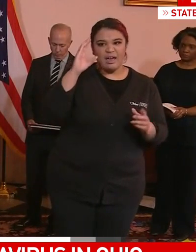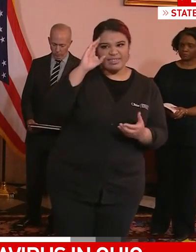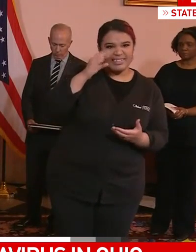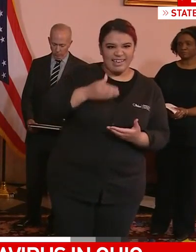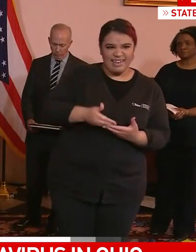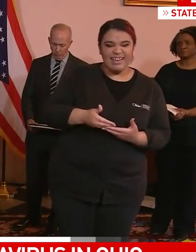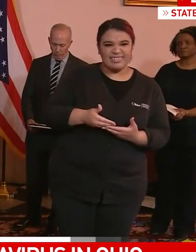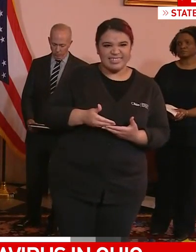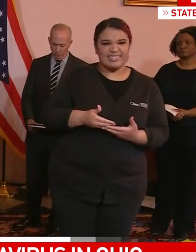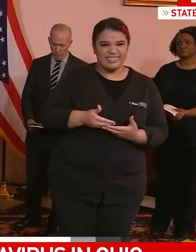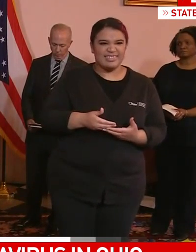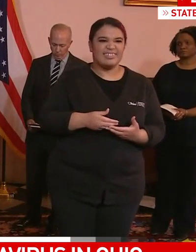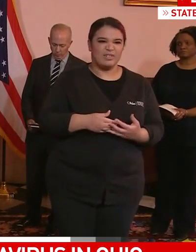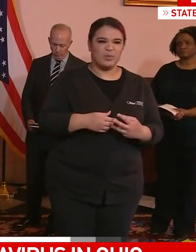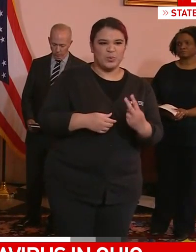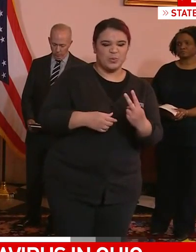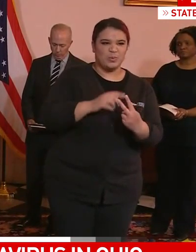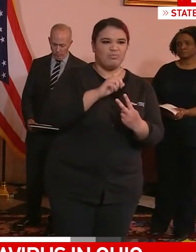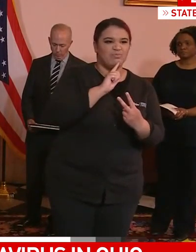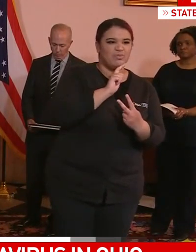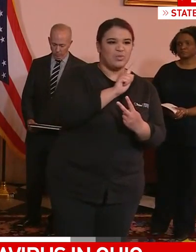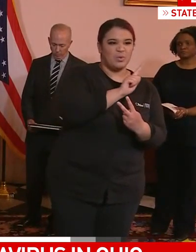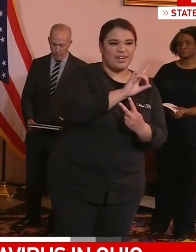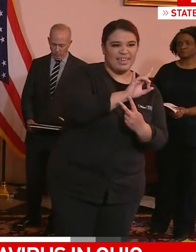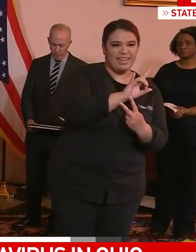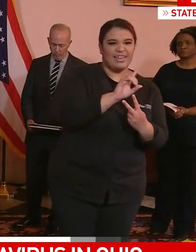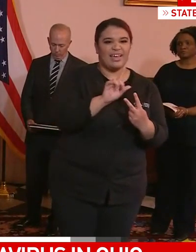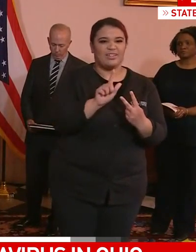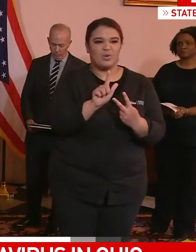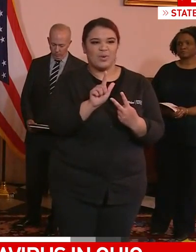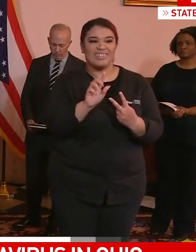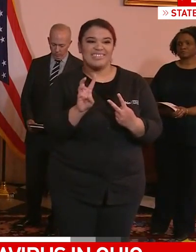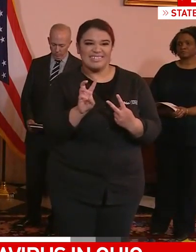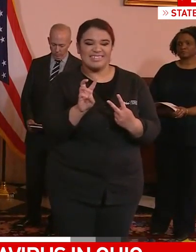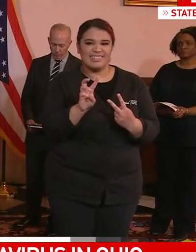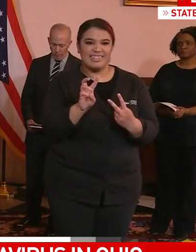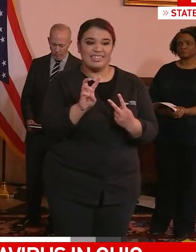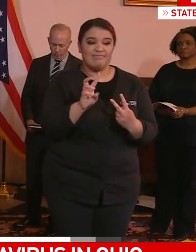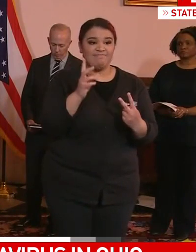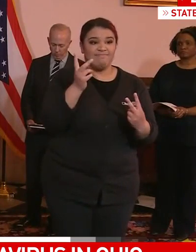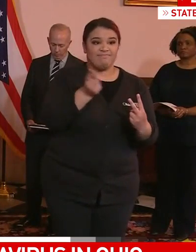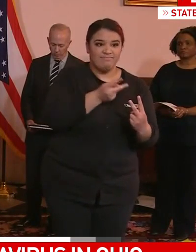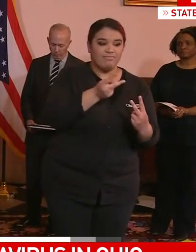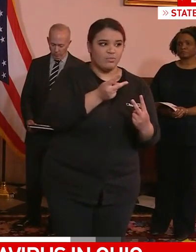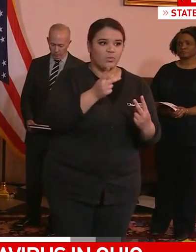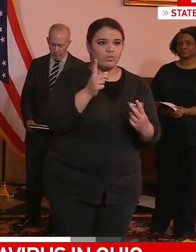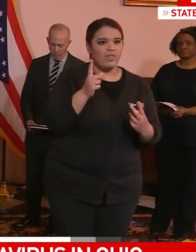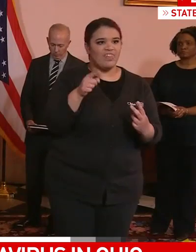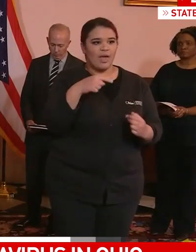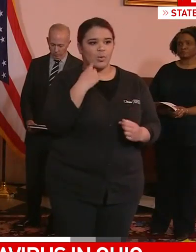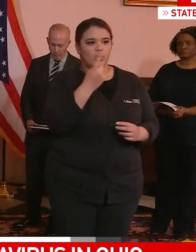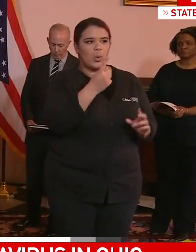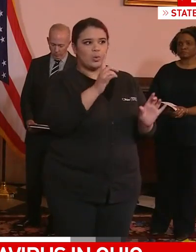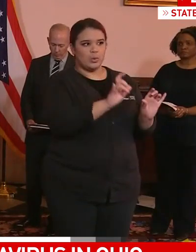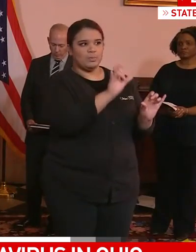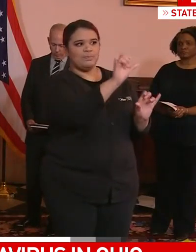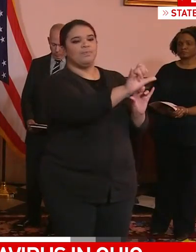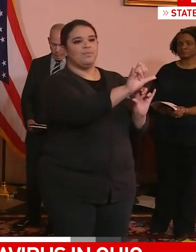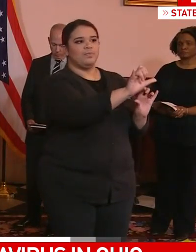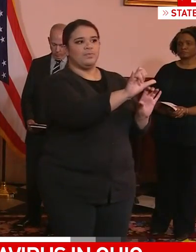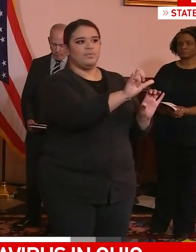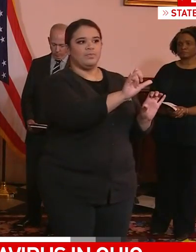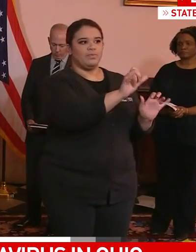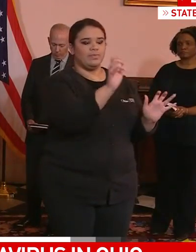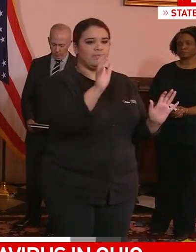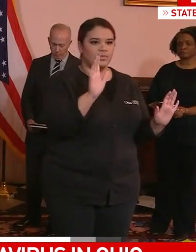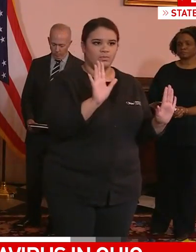2 boys, 28 and 26, Jake and Sam. And those measures, because they're a little bit farther ahead than where